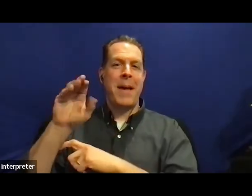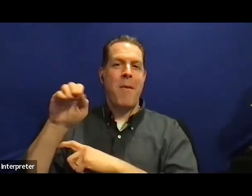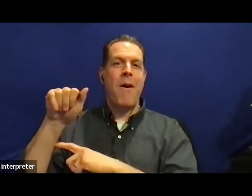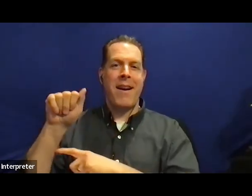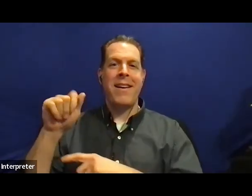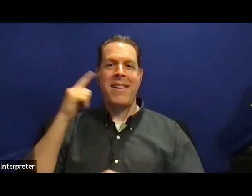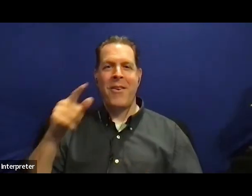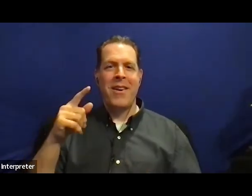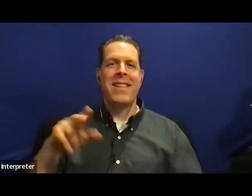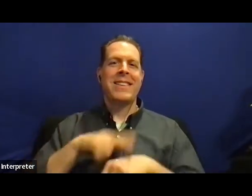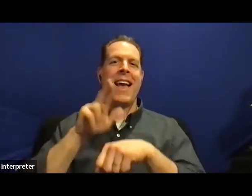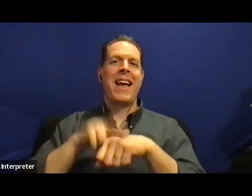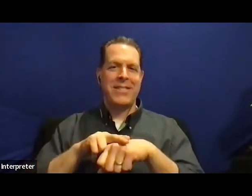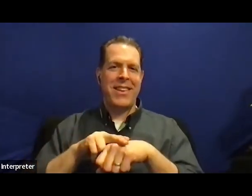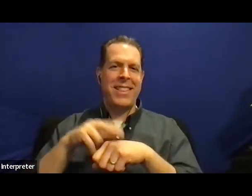Anthem.